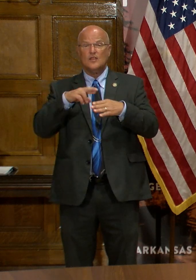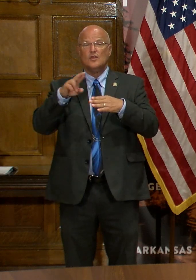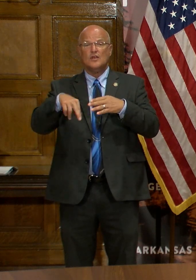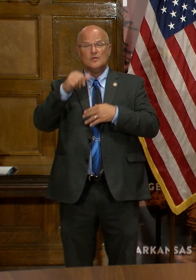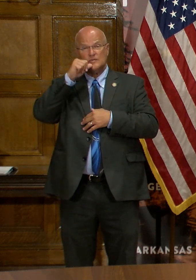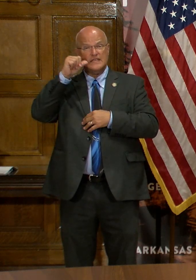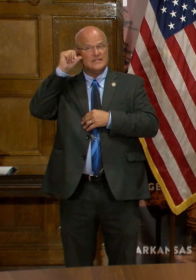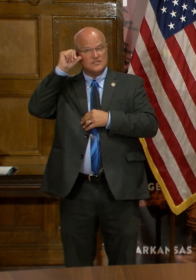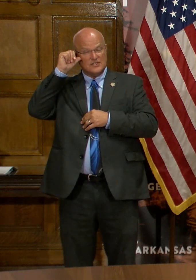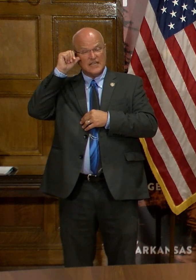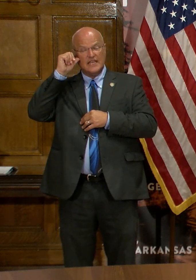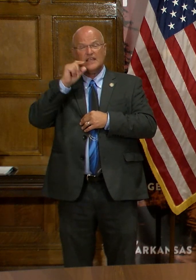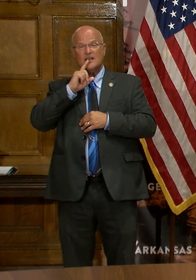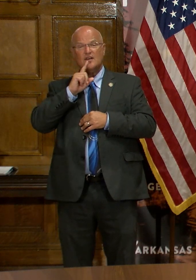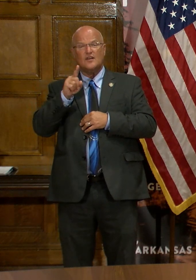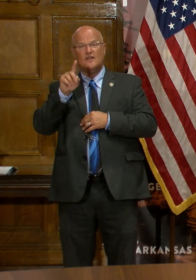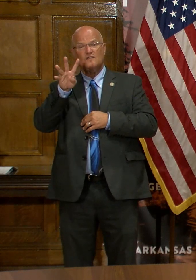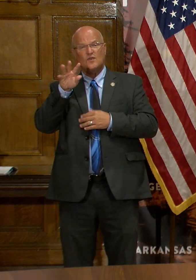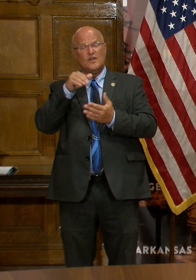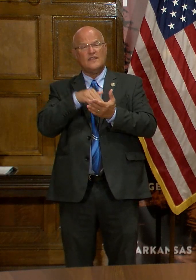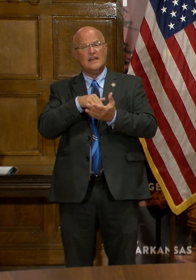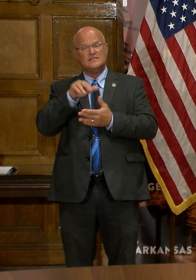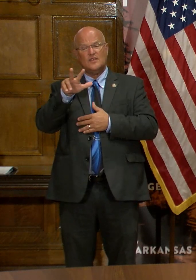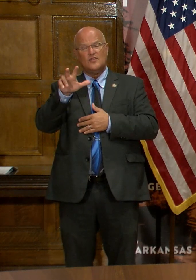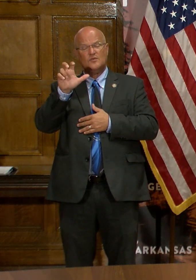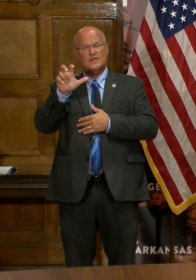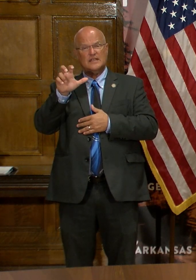from yesterday are